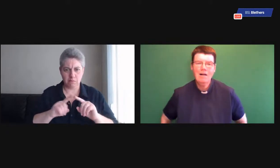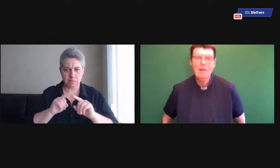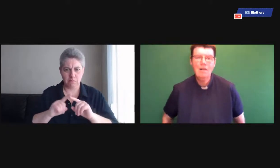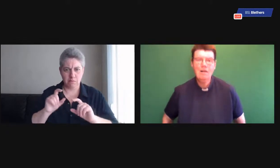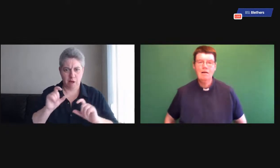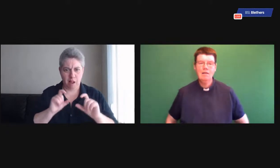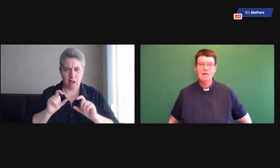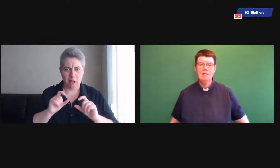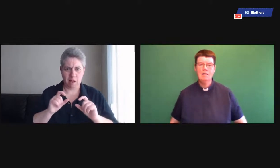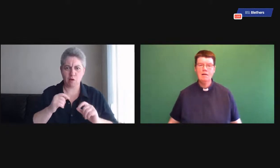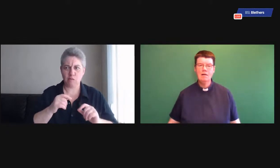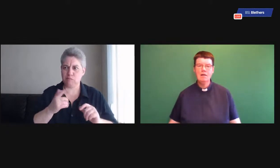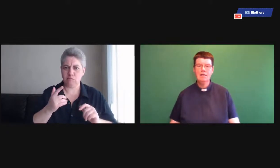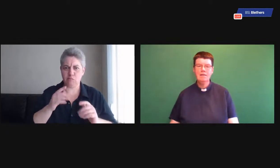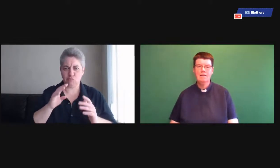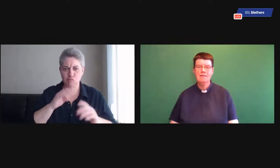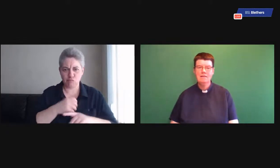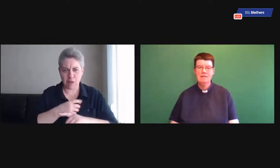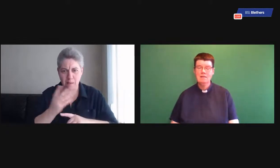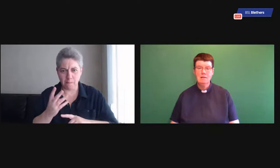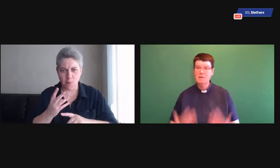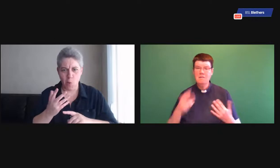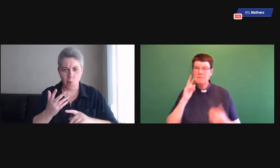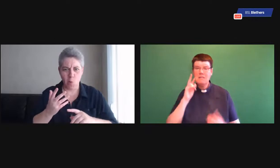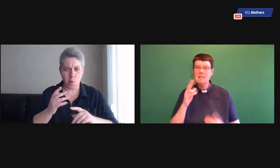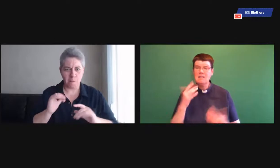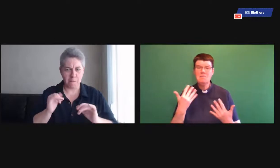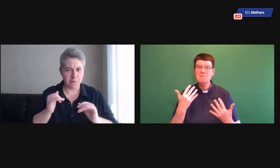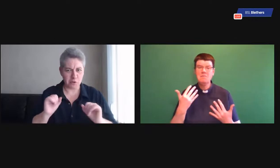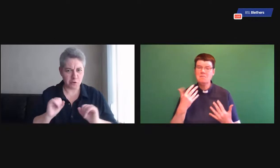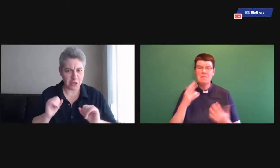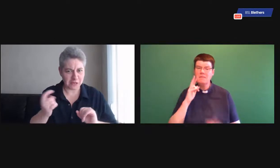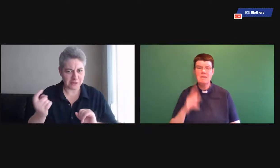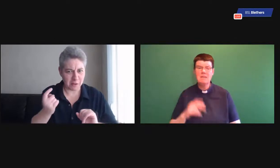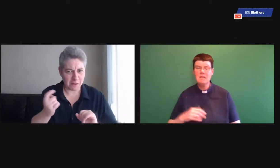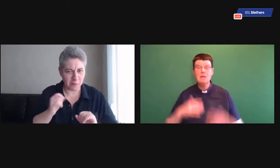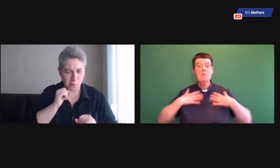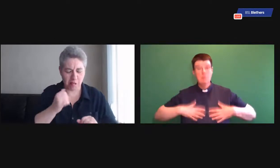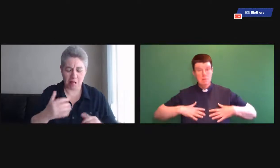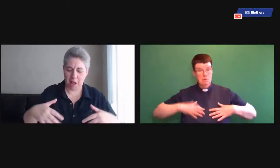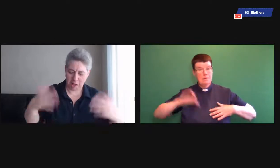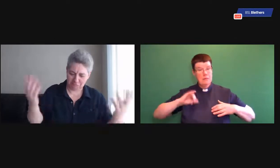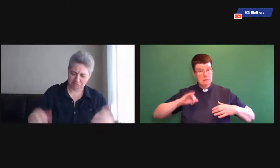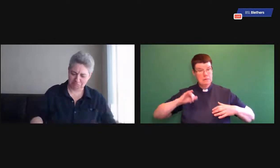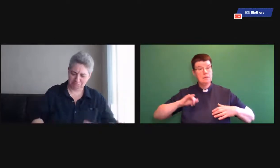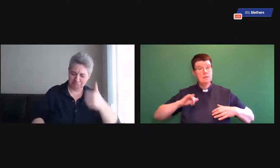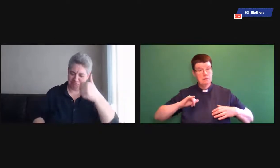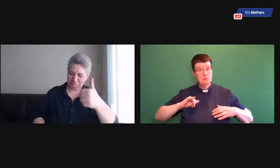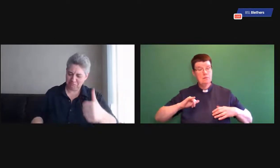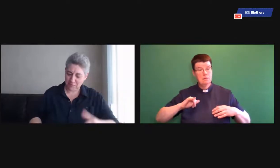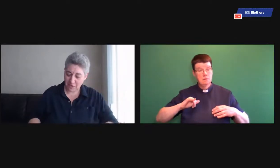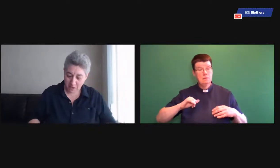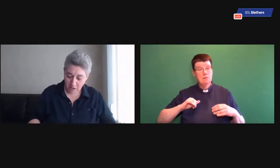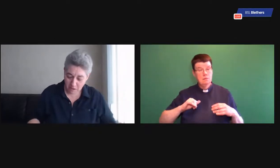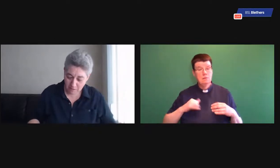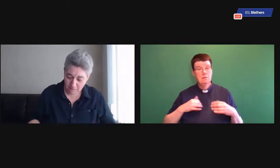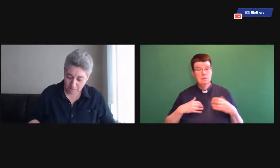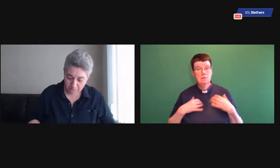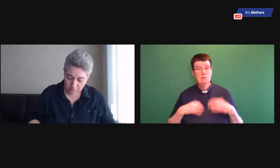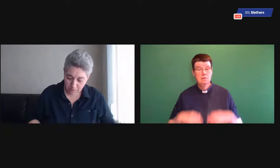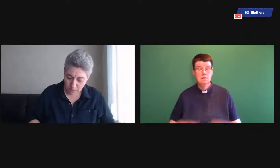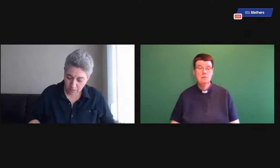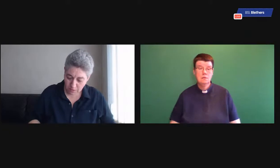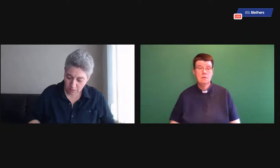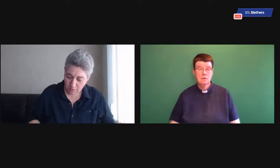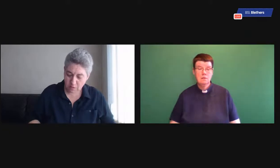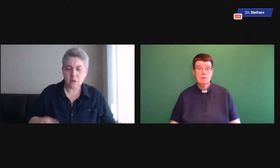make you stand out in a crowd, really. But sometimes you see. Do you ever see anybody with colours on the